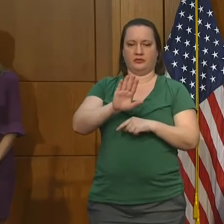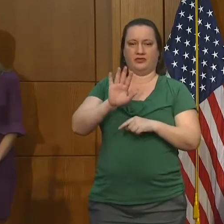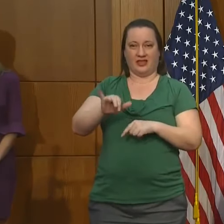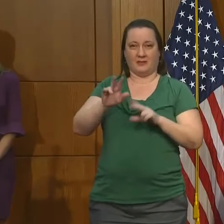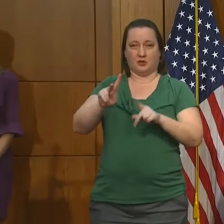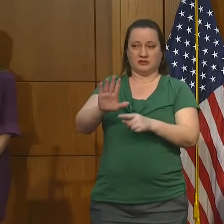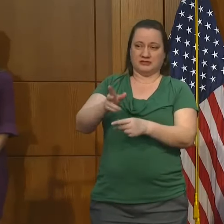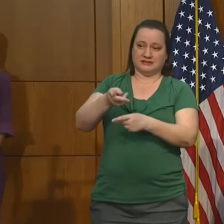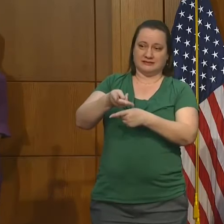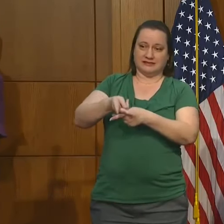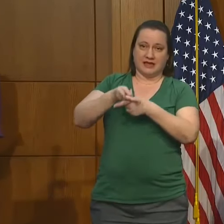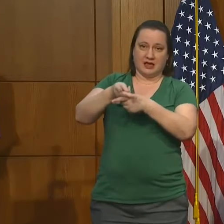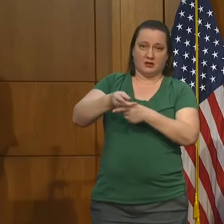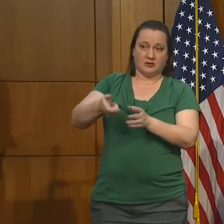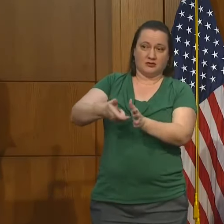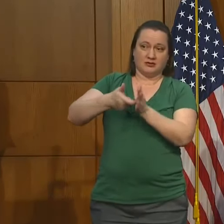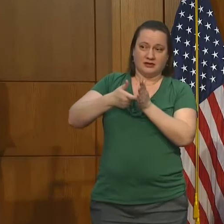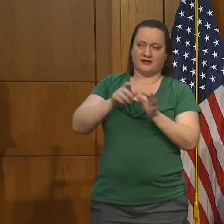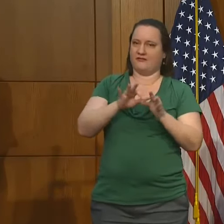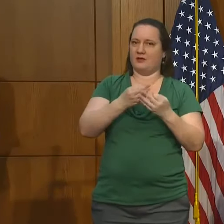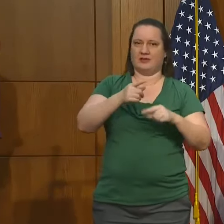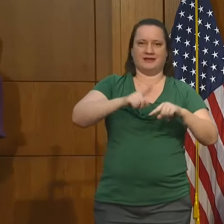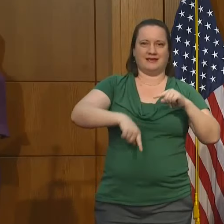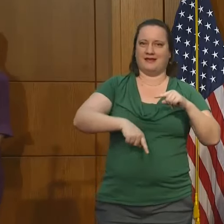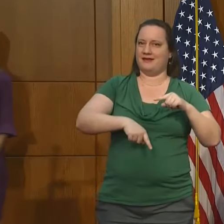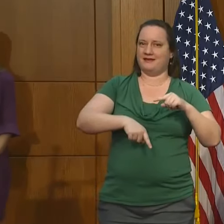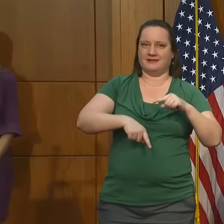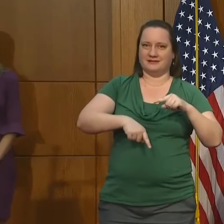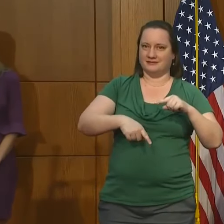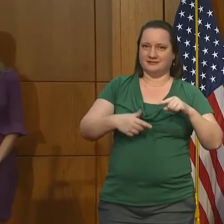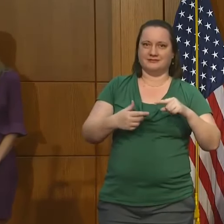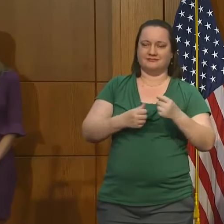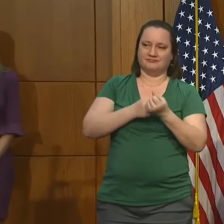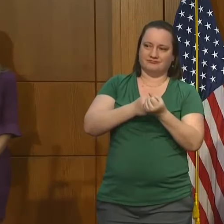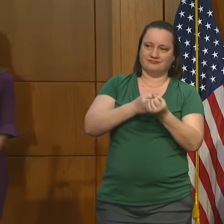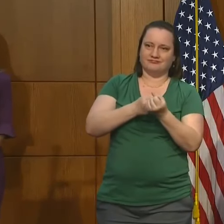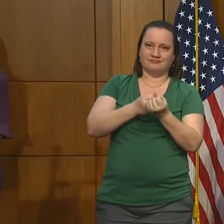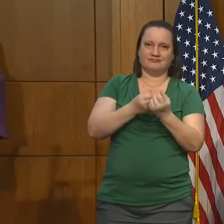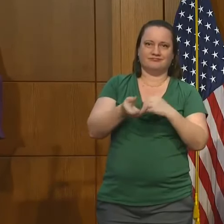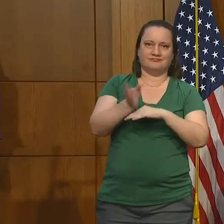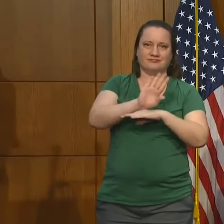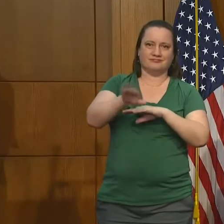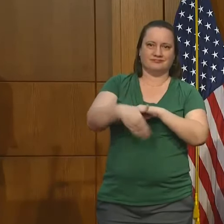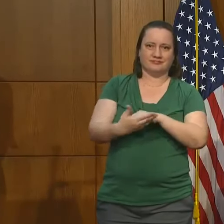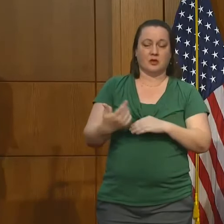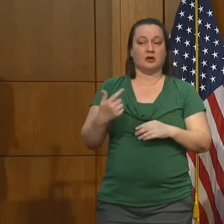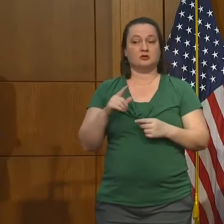that has been possible, we have certainly tried to do that, but in a lot of cases, it's not possible.